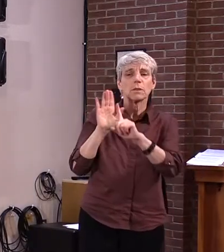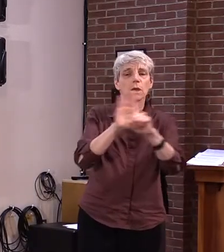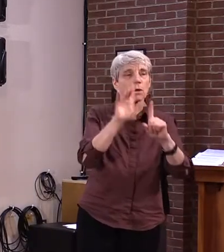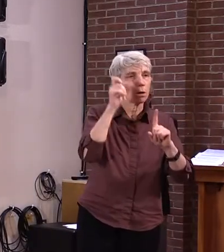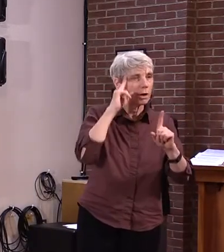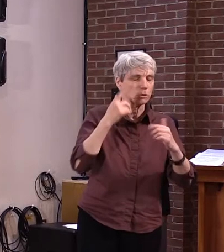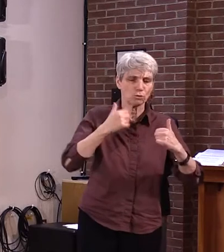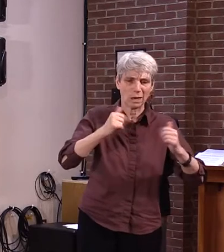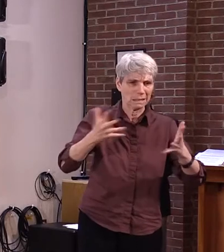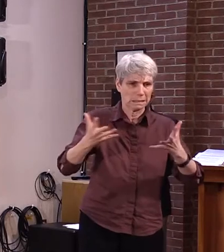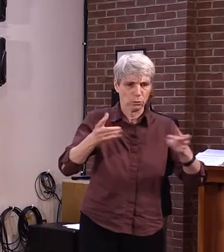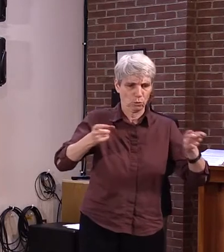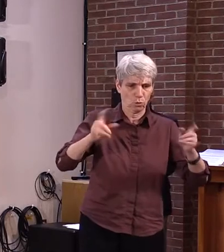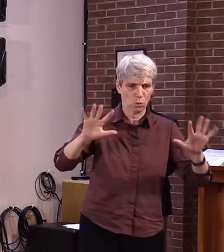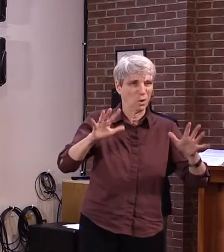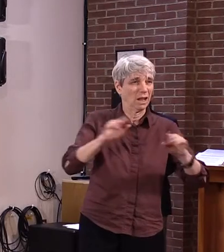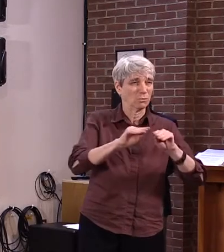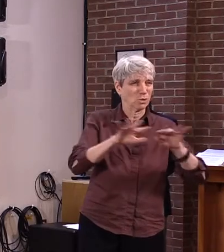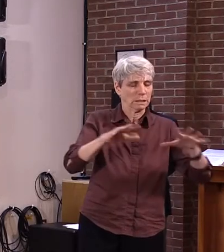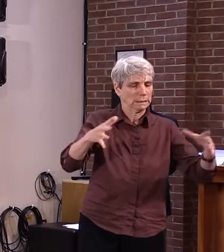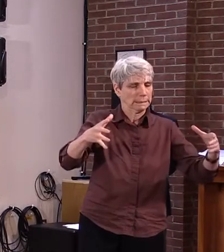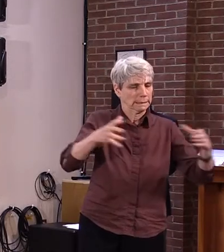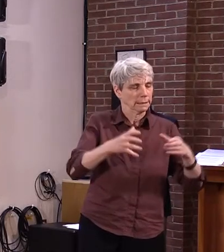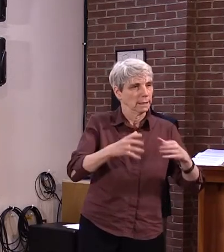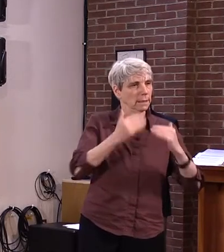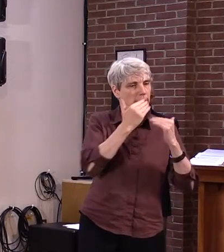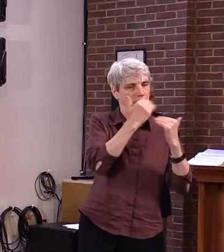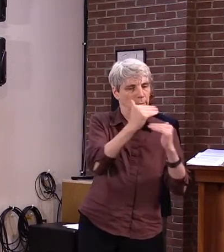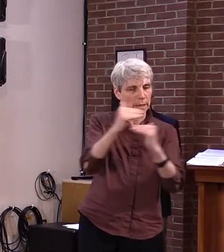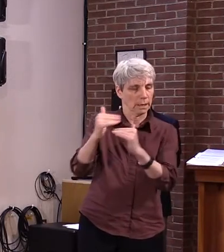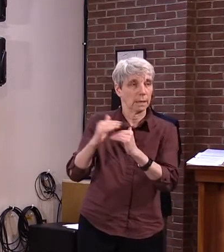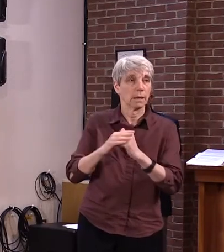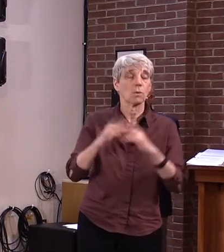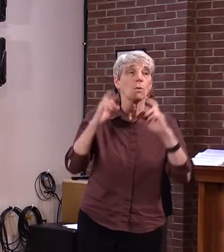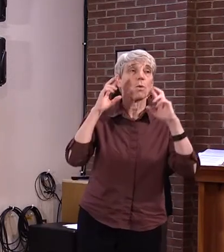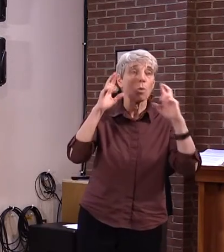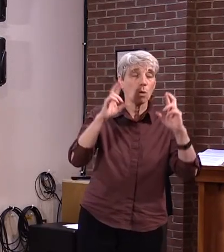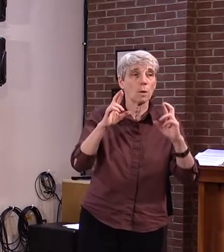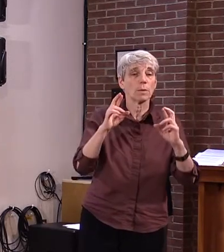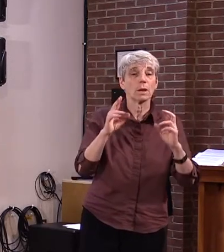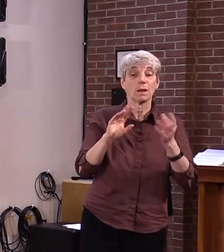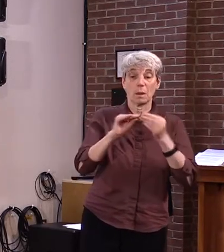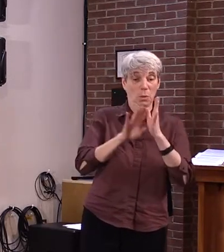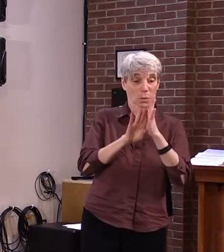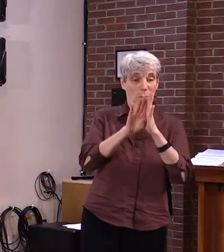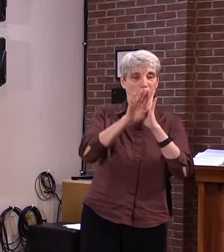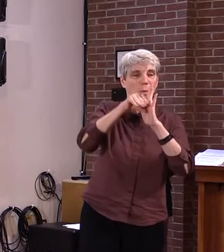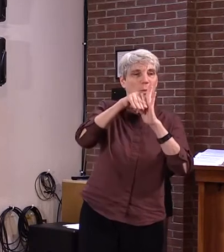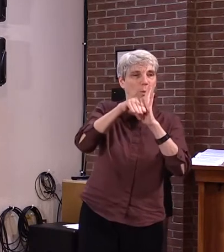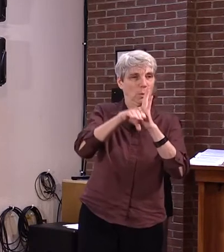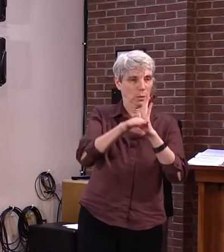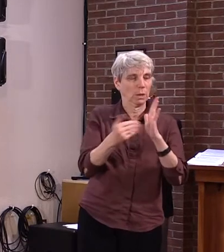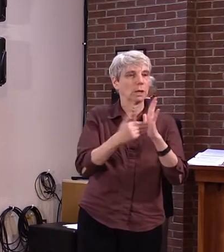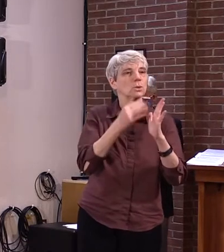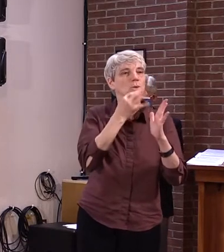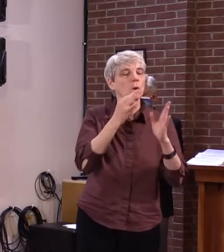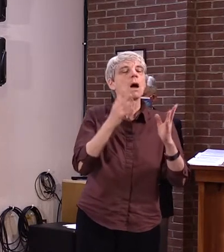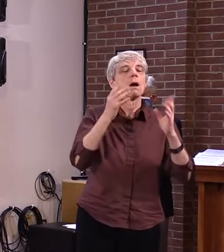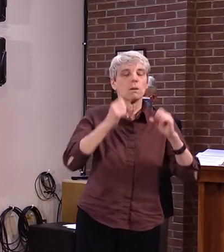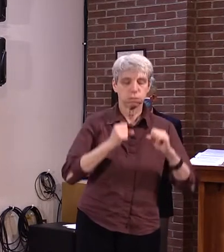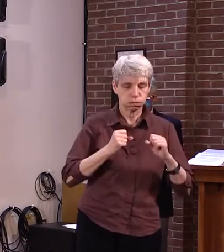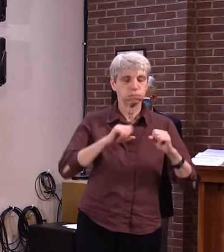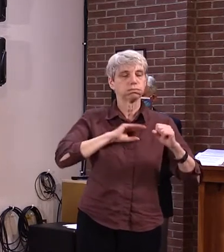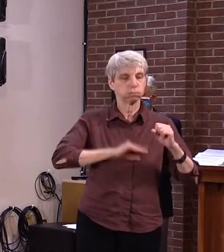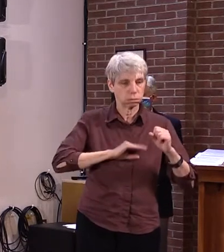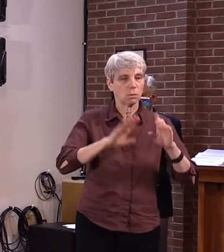So we'll hopefully see those numbers retreat very soon, and then we can open up try and open up the